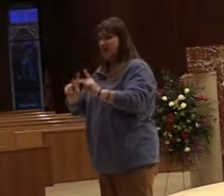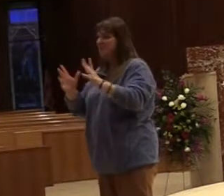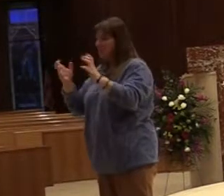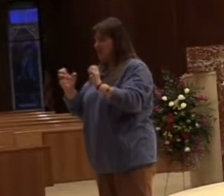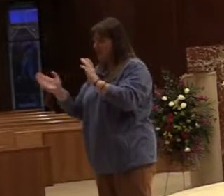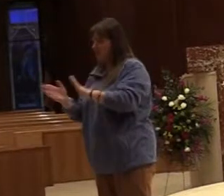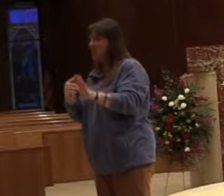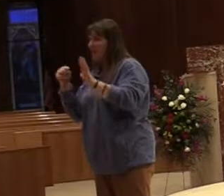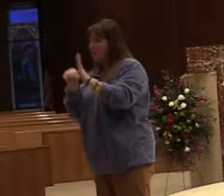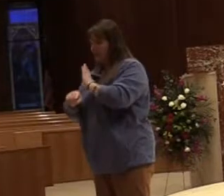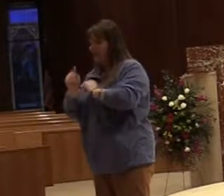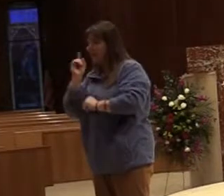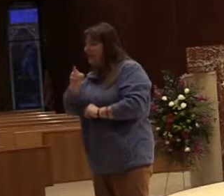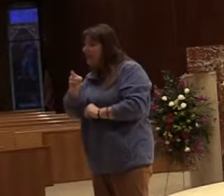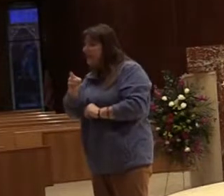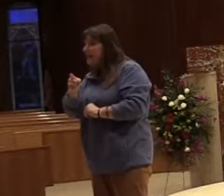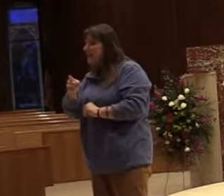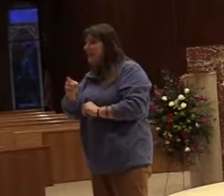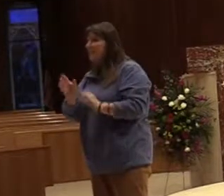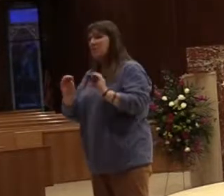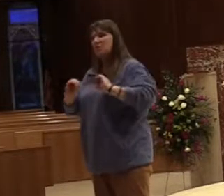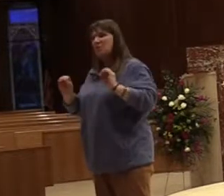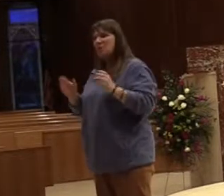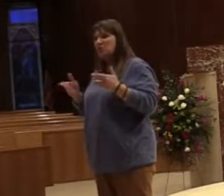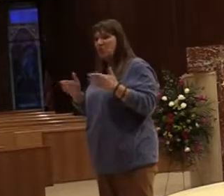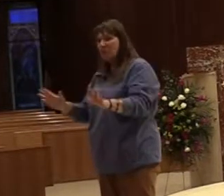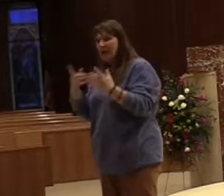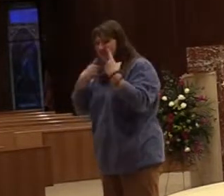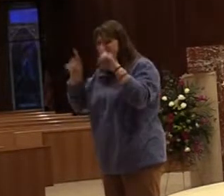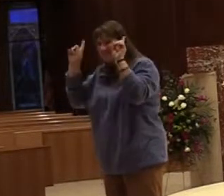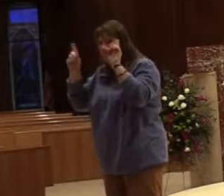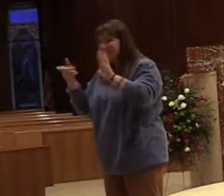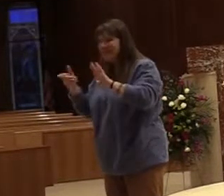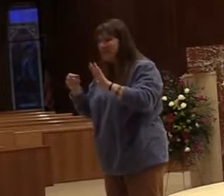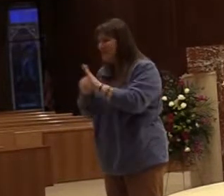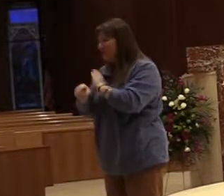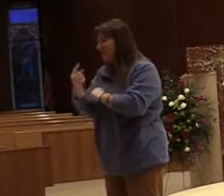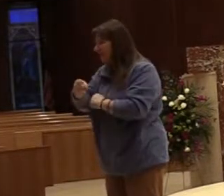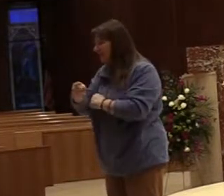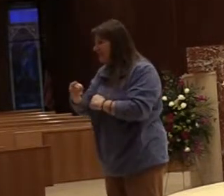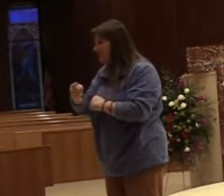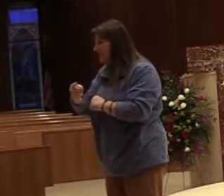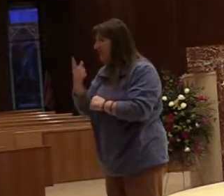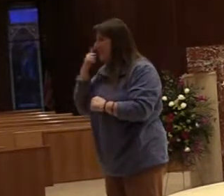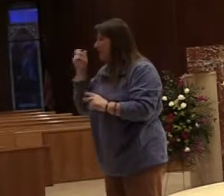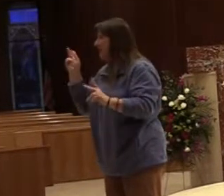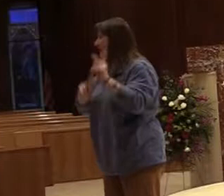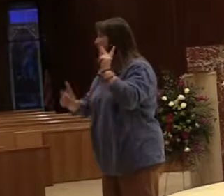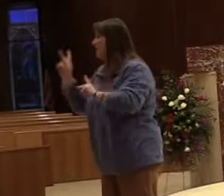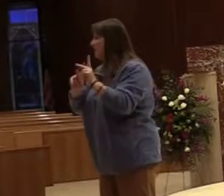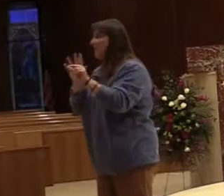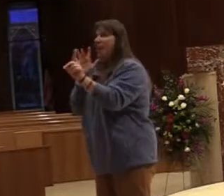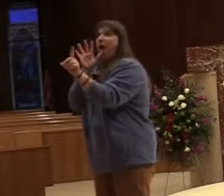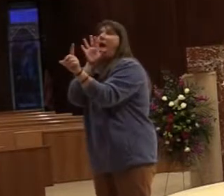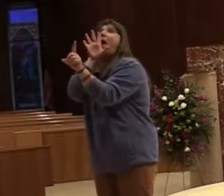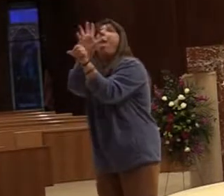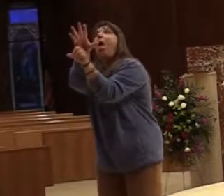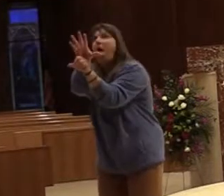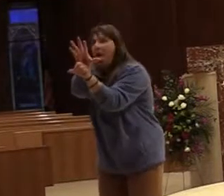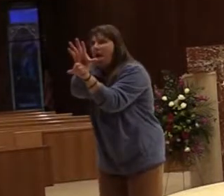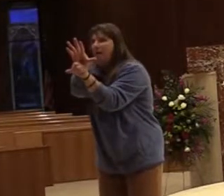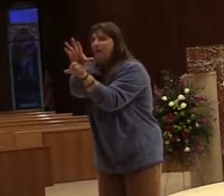death. But they could find no way to accomplish their purpose because all the people were hanging upon his very